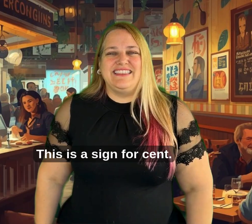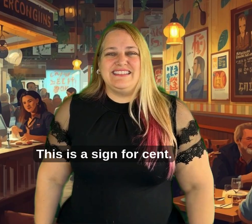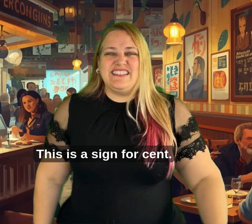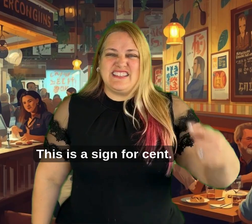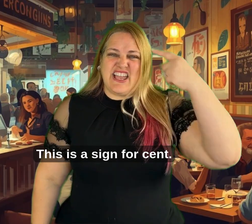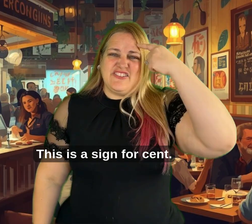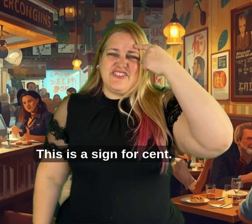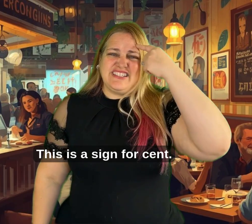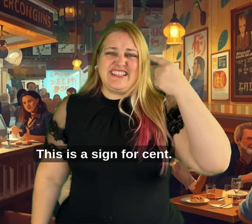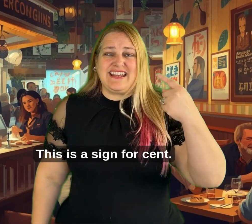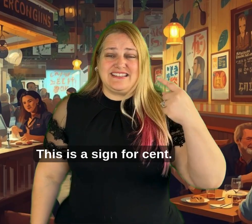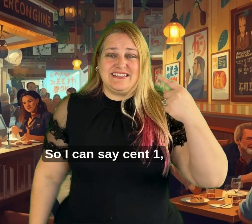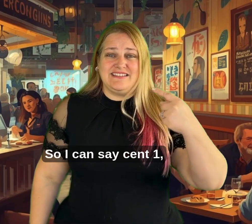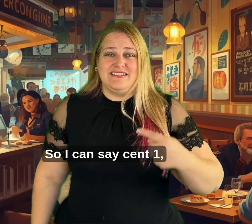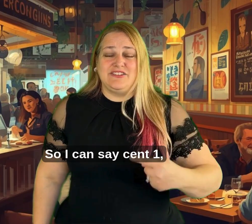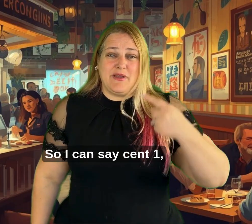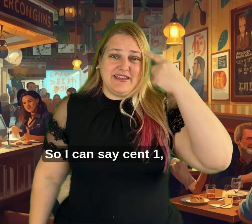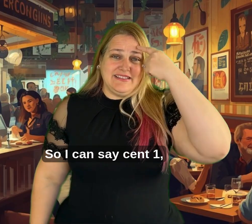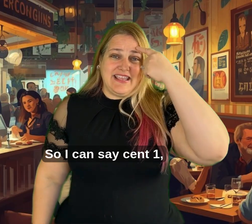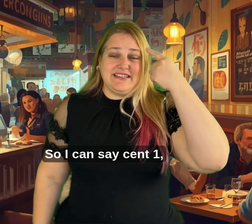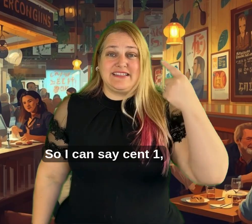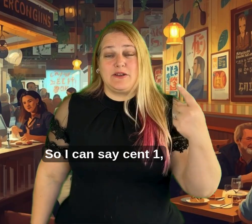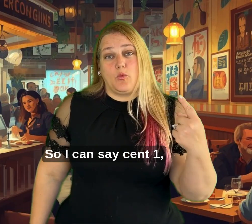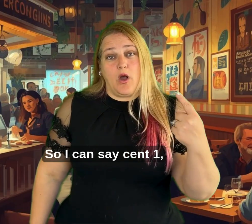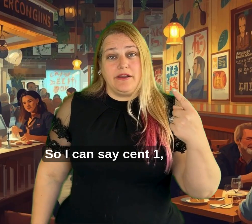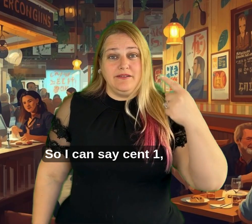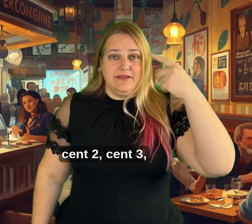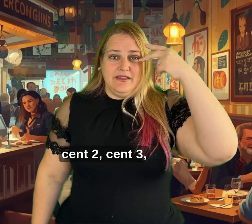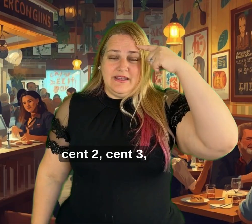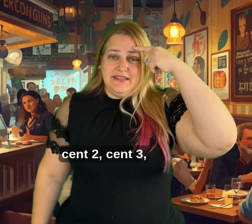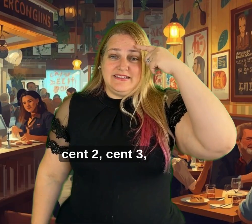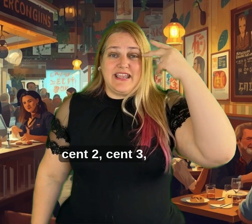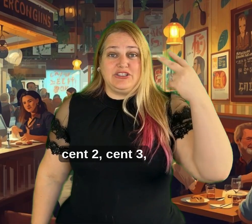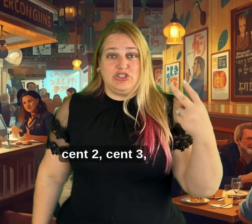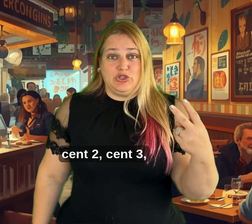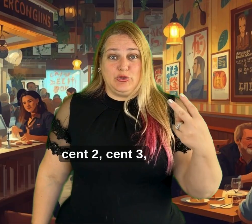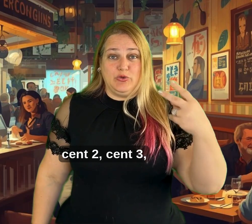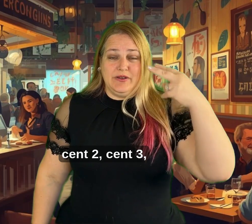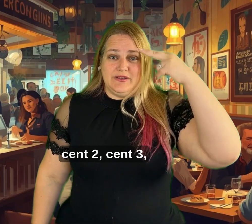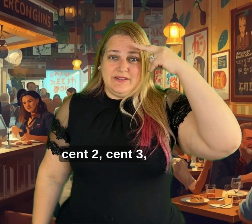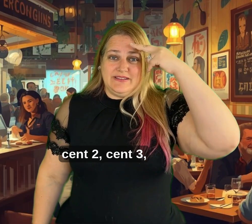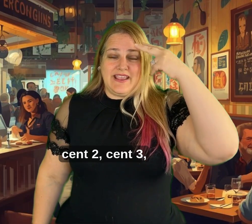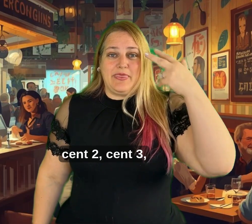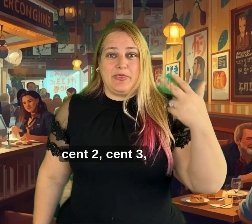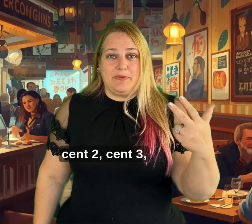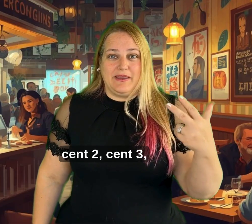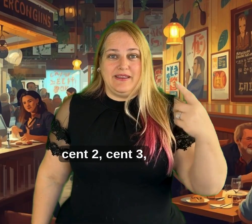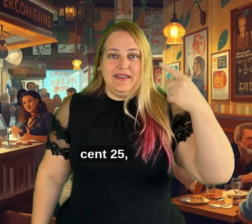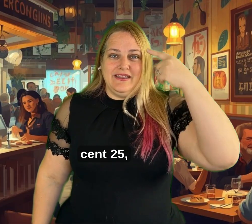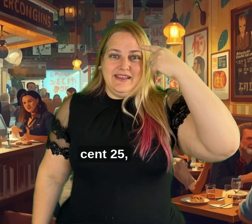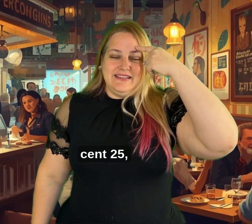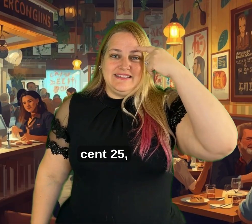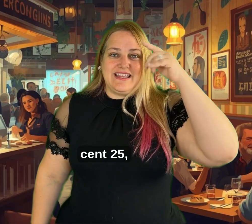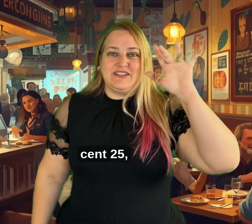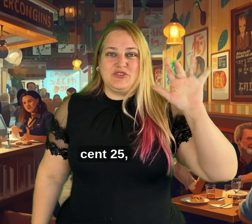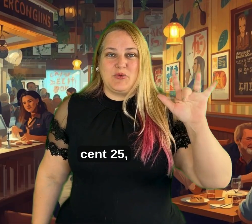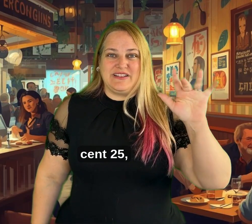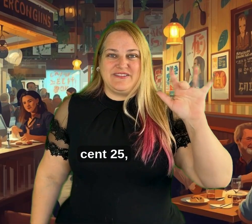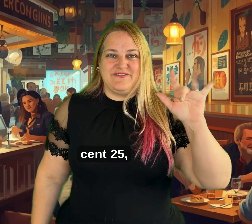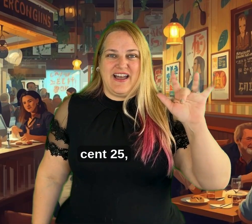This is a sign for cent. So I can say cent 1, cent 2, cent 3, cent